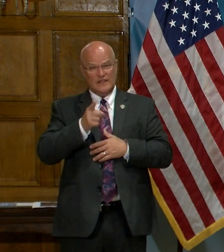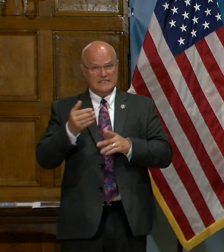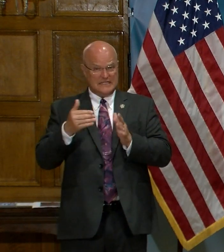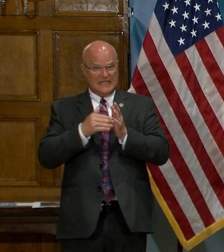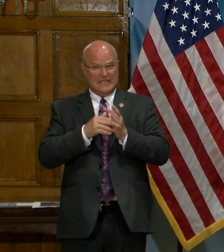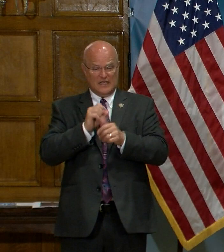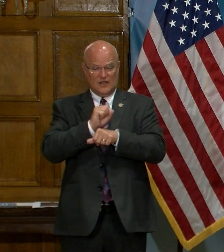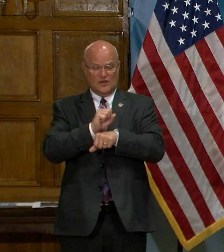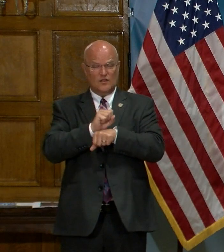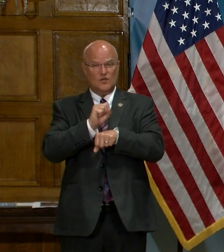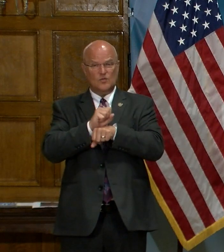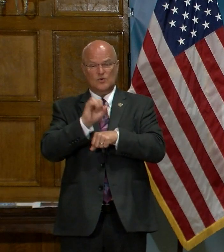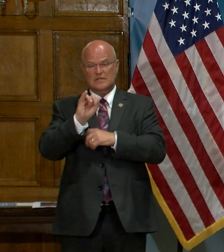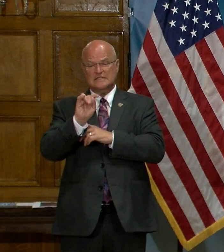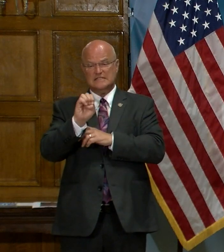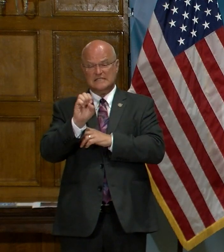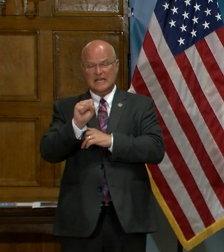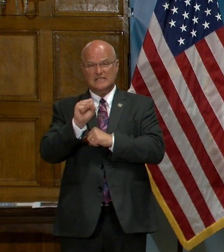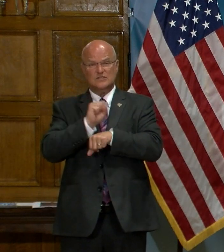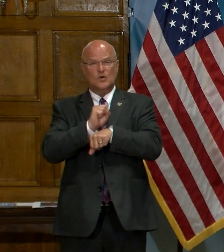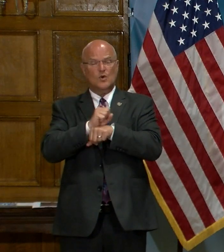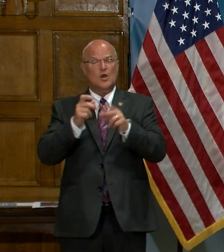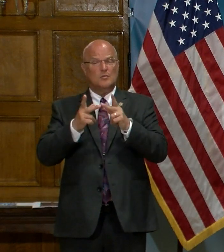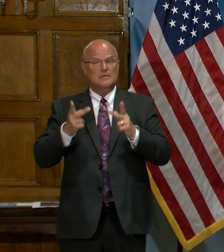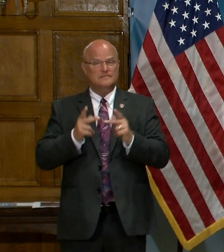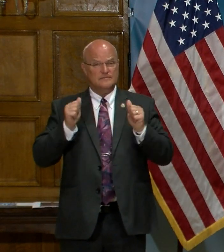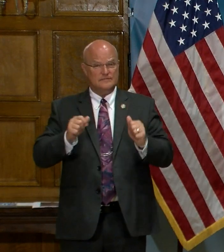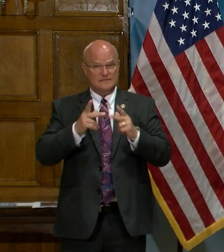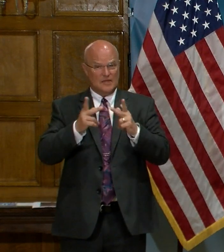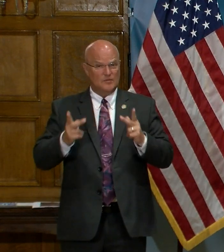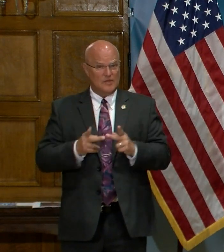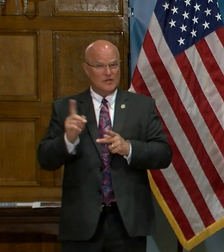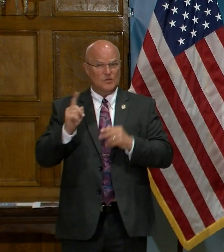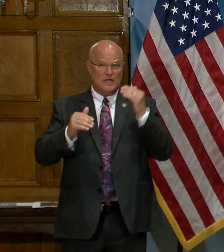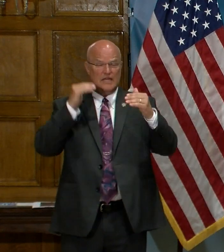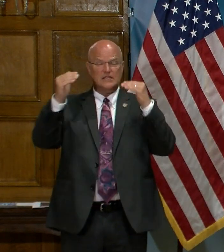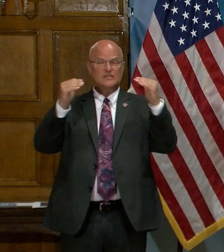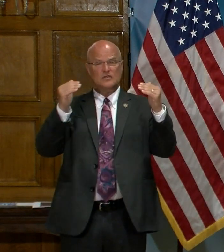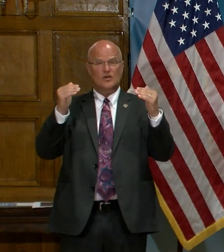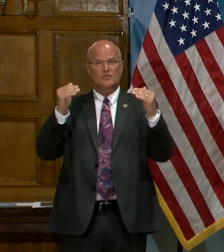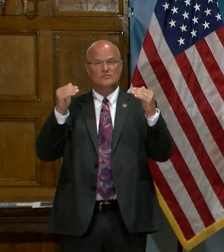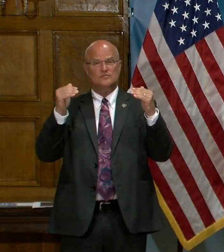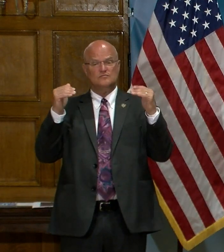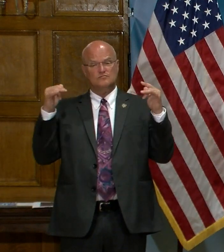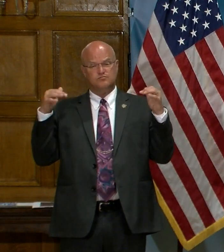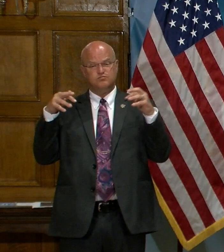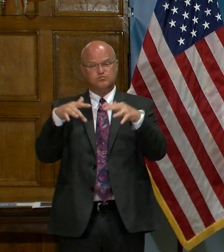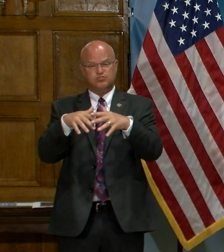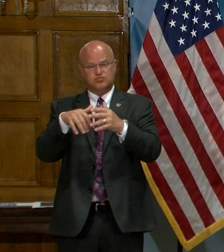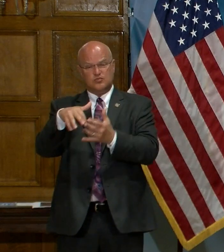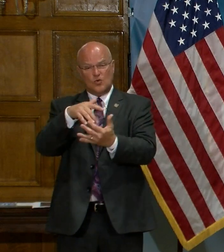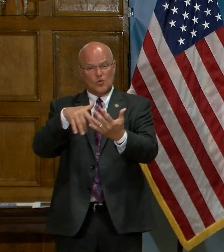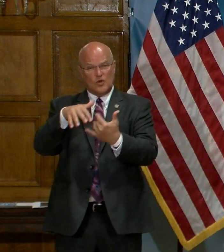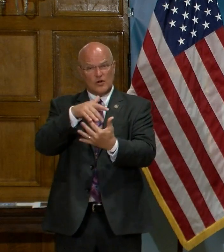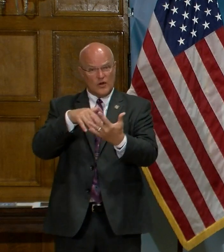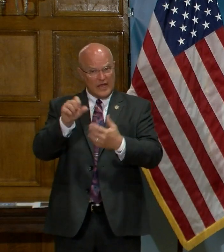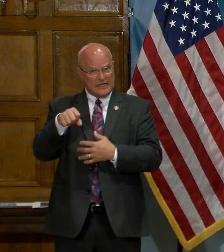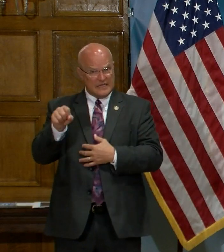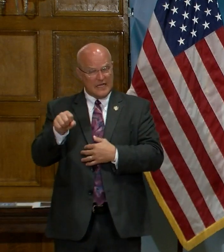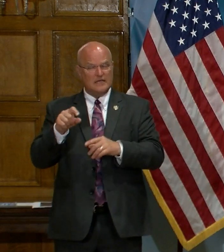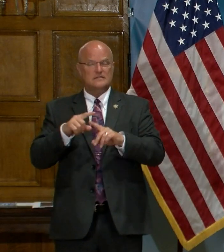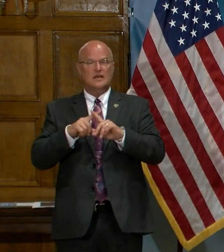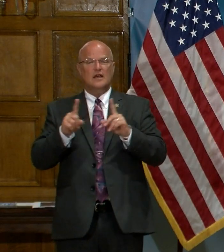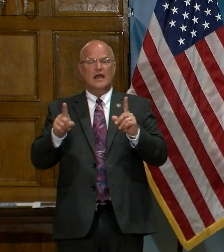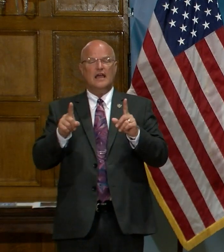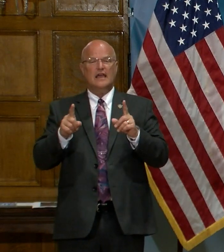again, work sites, workplaces can be a place where adults do interact with each other